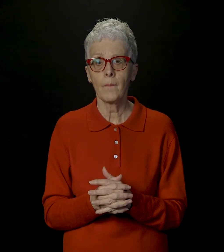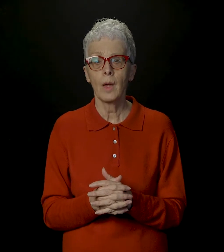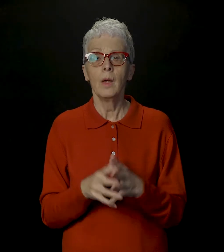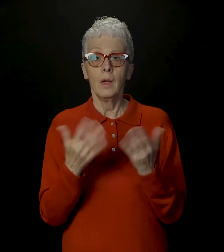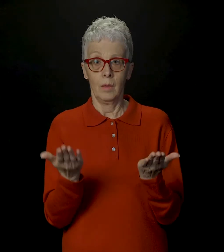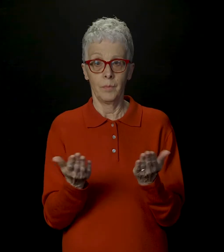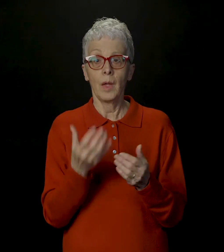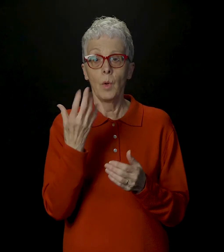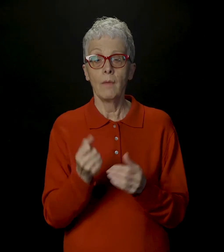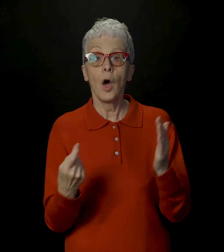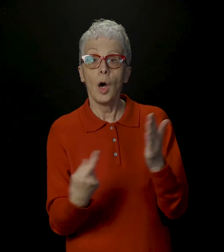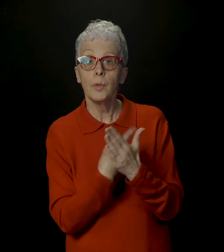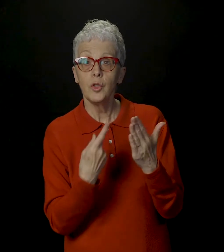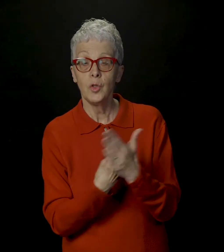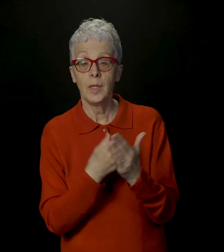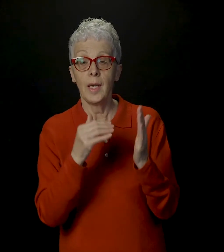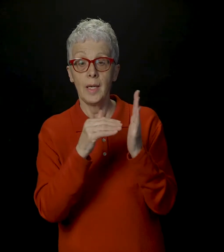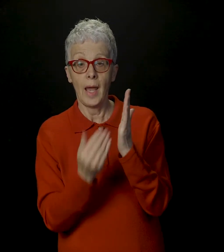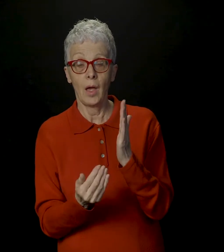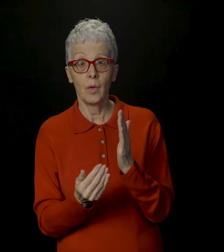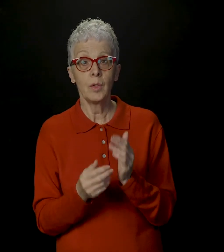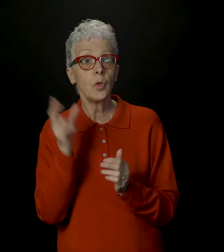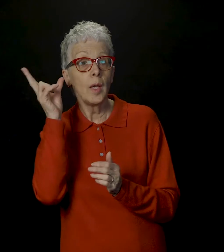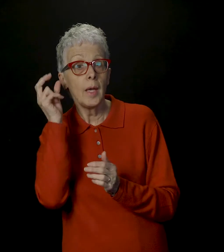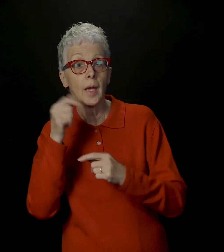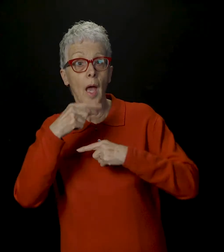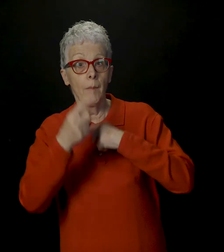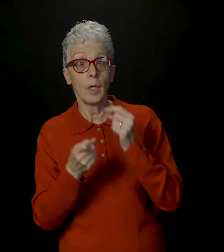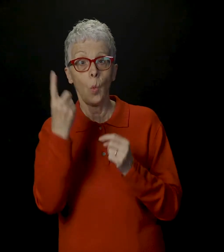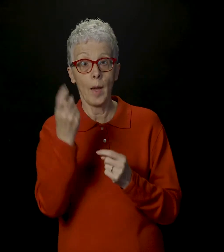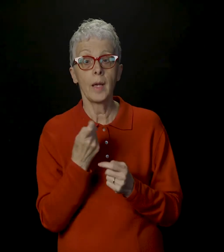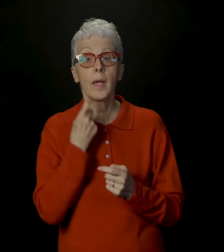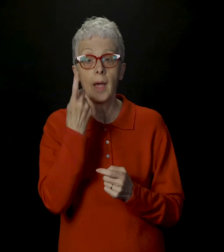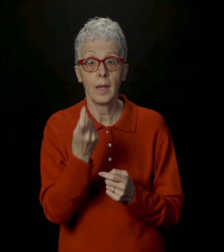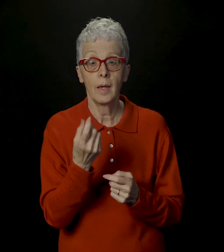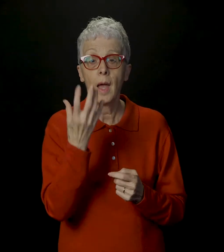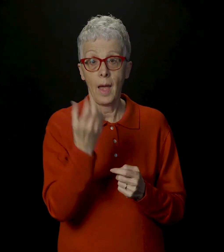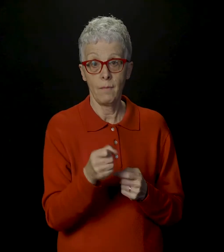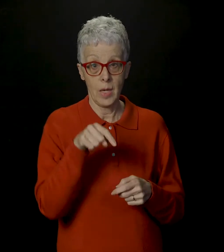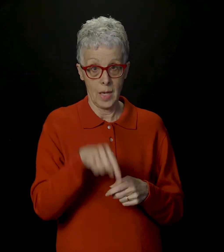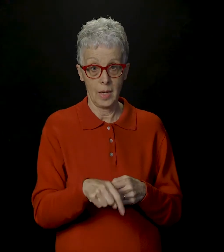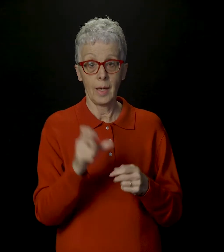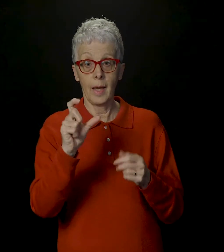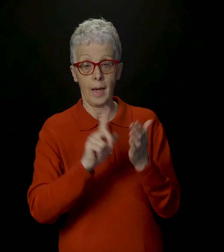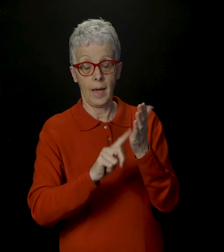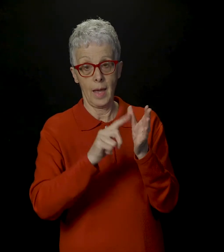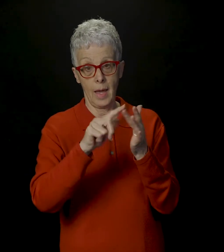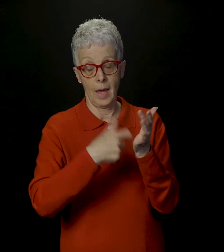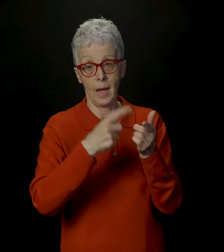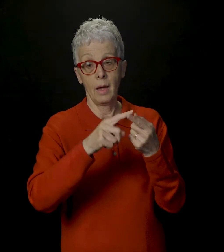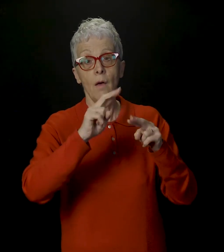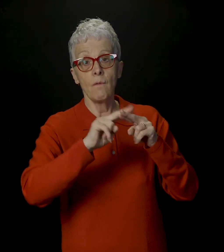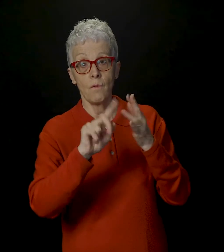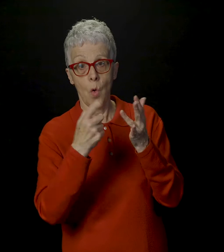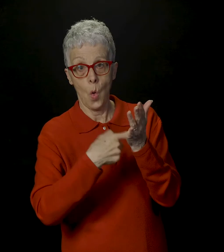Well we've got the opportunity now To hear more about One Care From some of the One Care team I've got with me on stage Claire Foreman Who's the